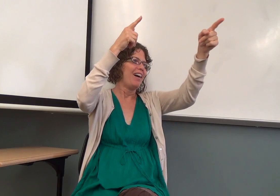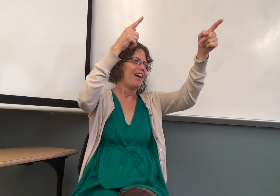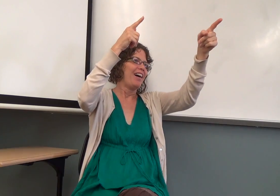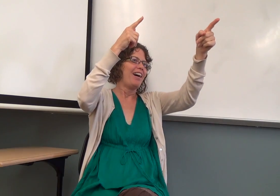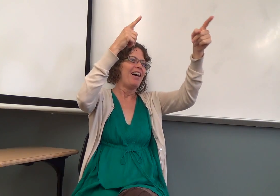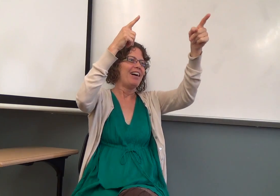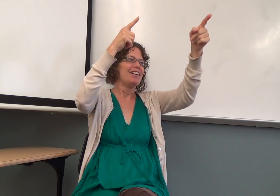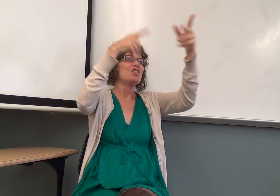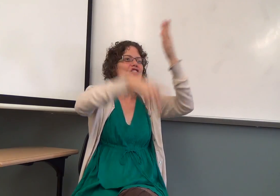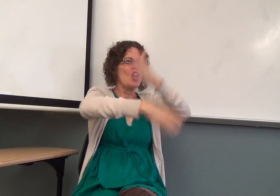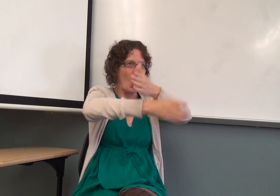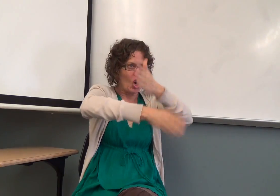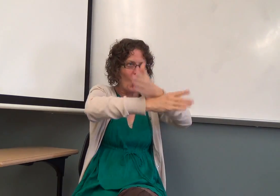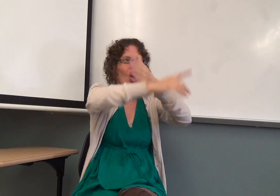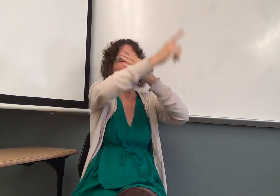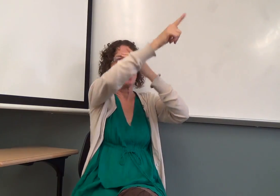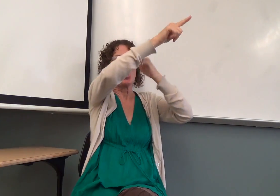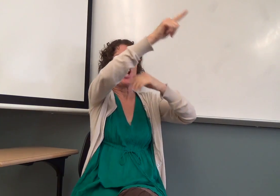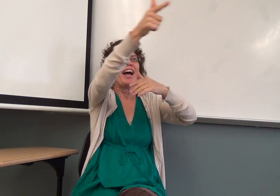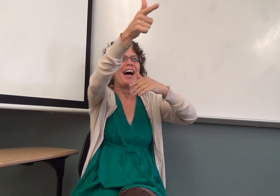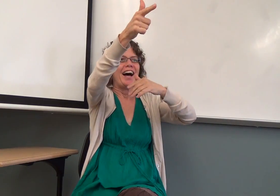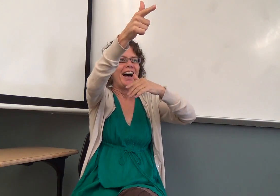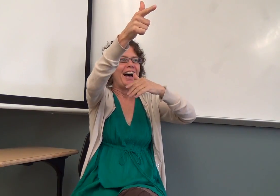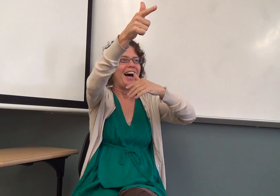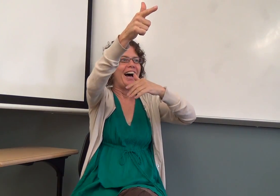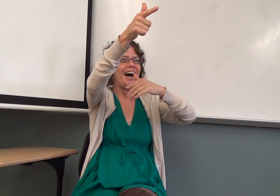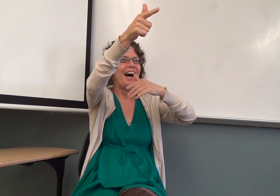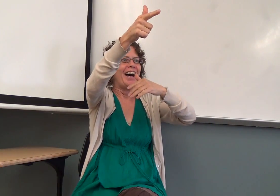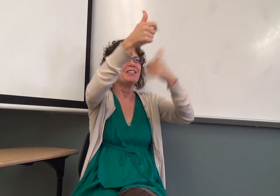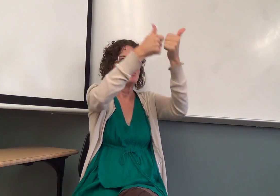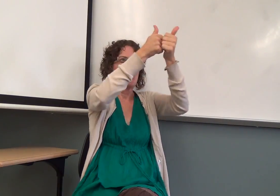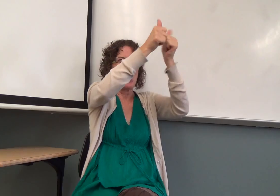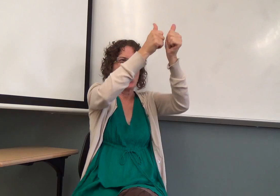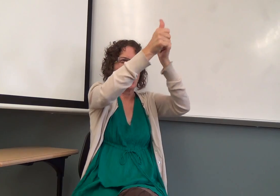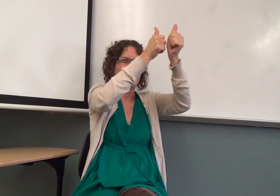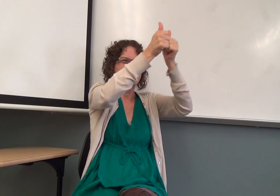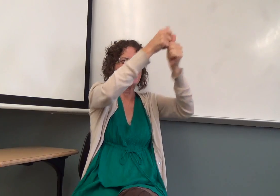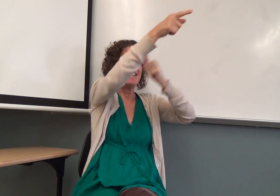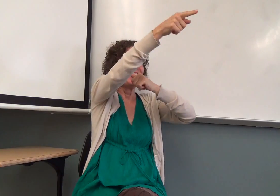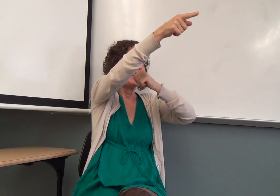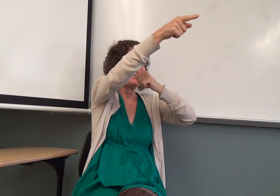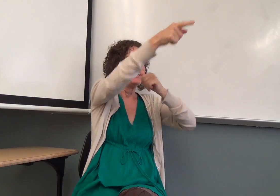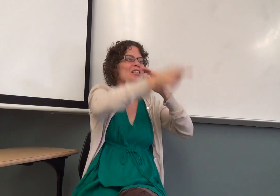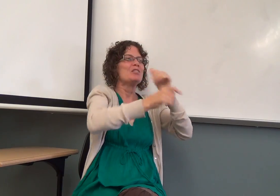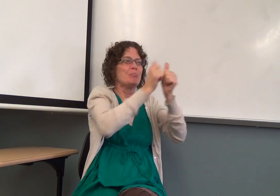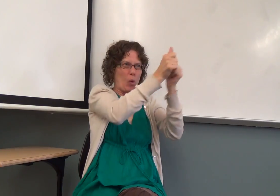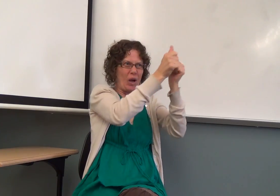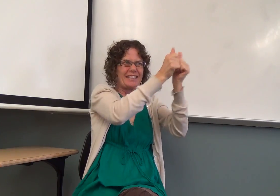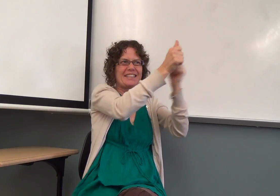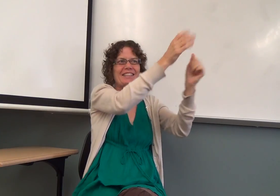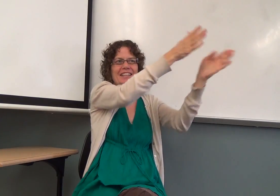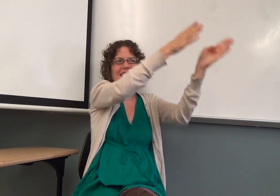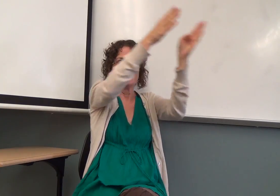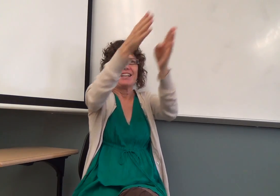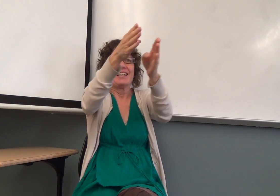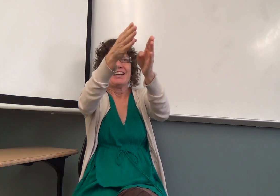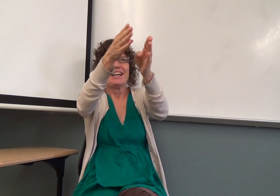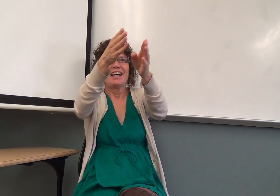Soccer. Soccer. We got hung up in the sports arena over here. You said sports. And then I told her, who did I tell? She